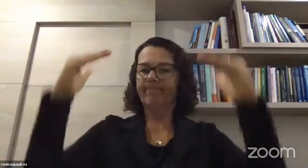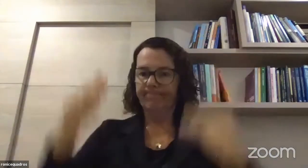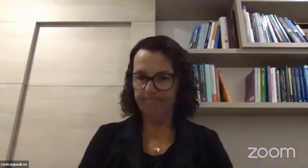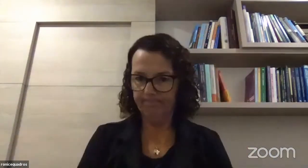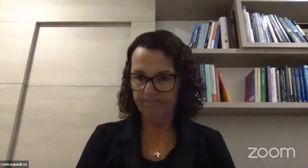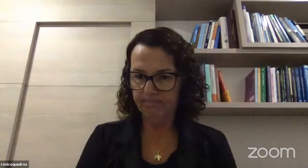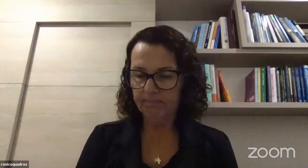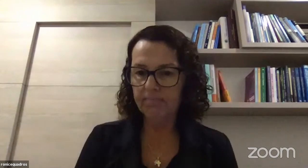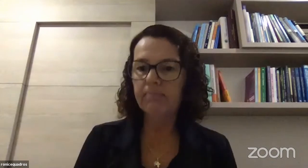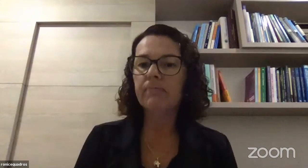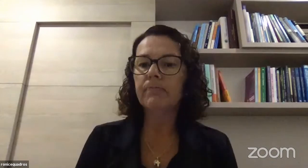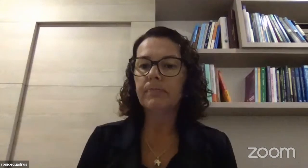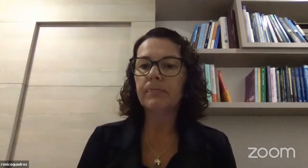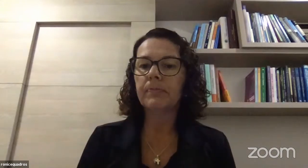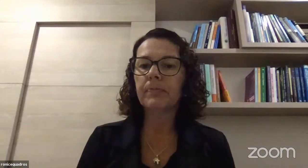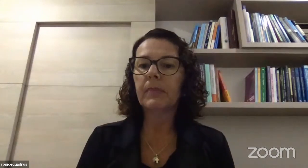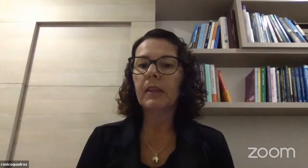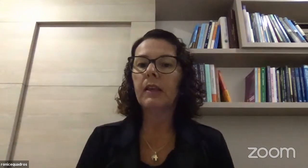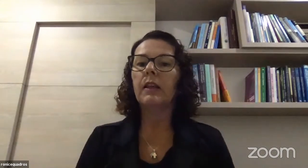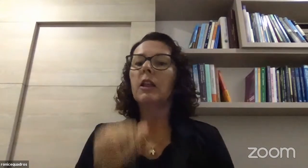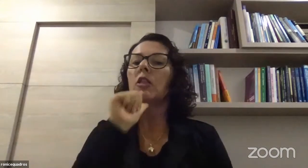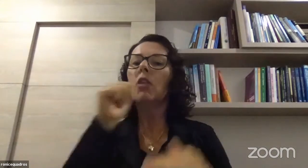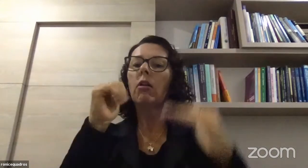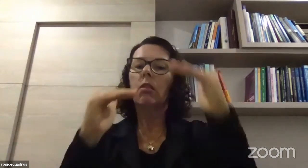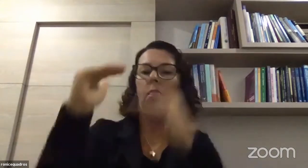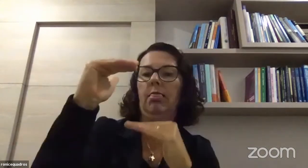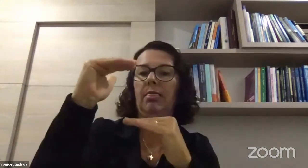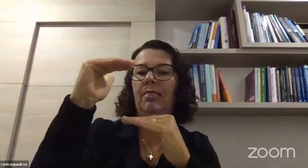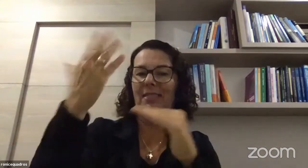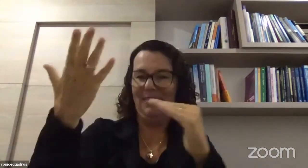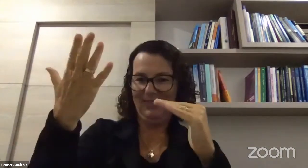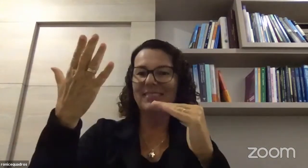How can I empower sign language